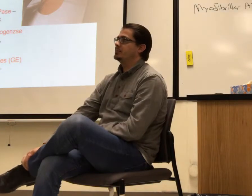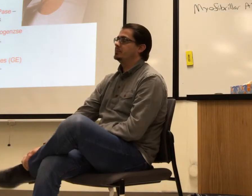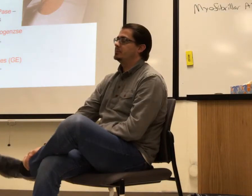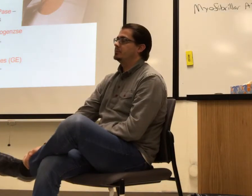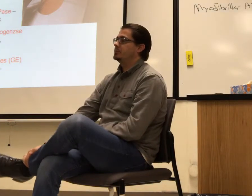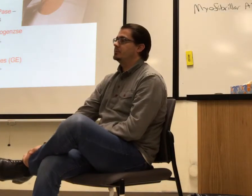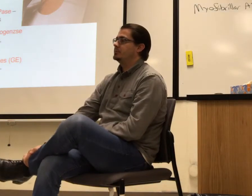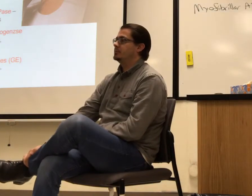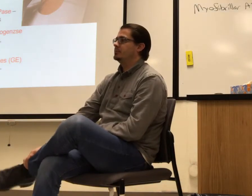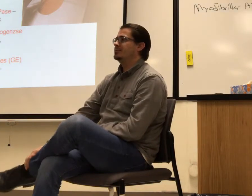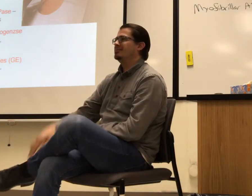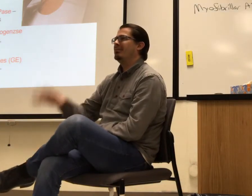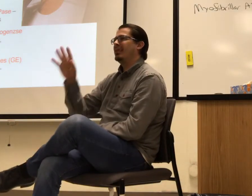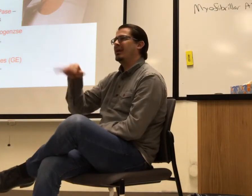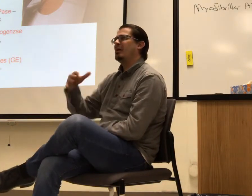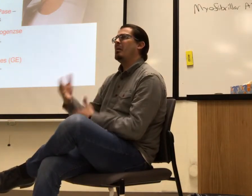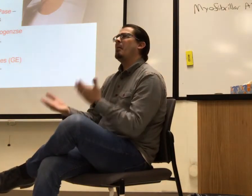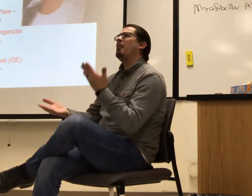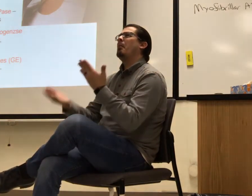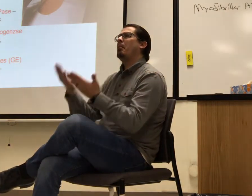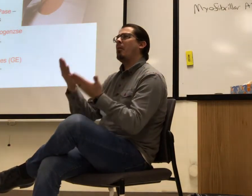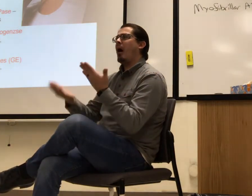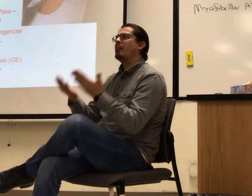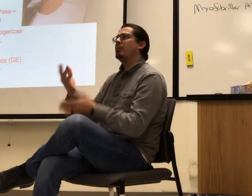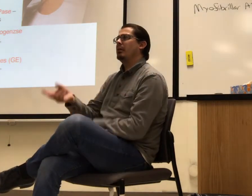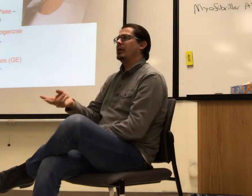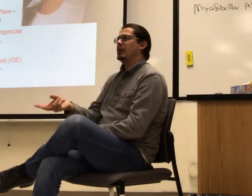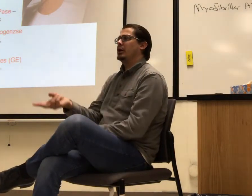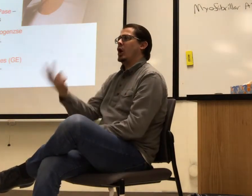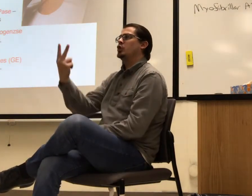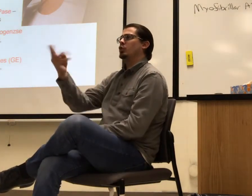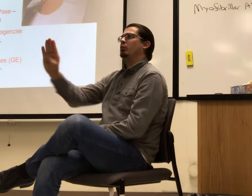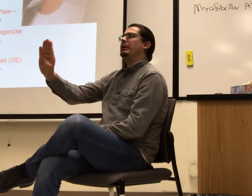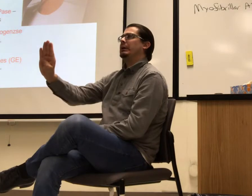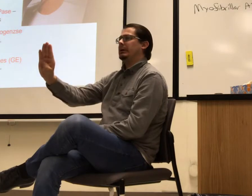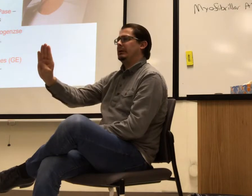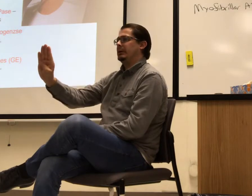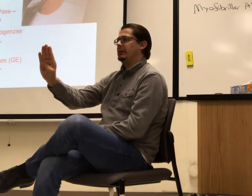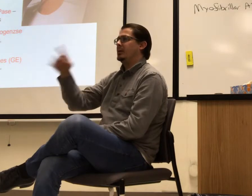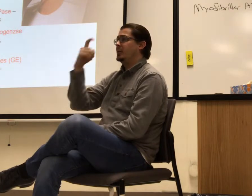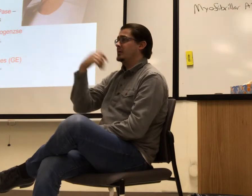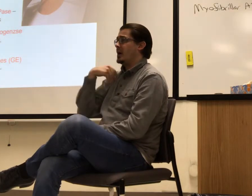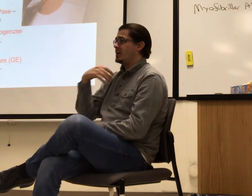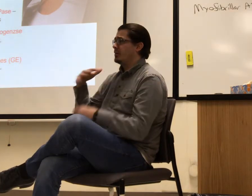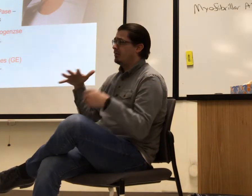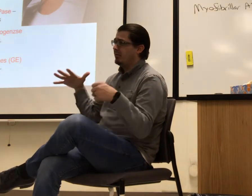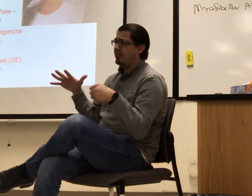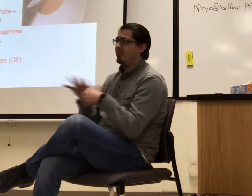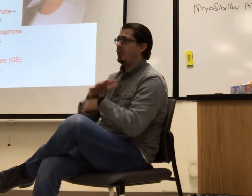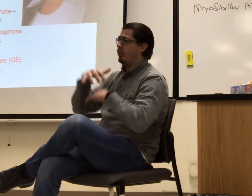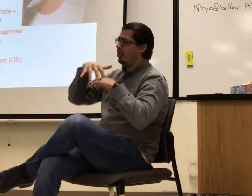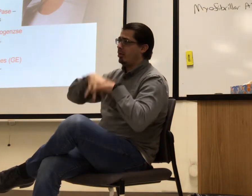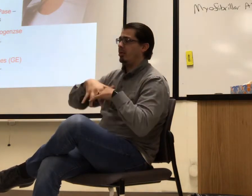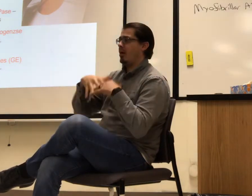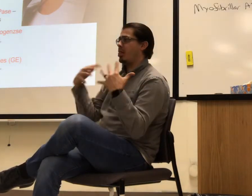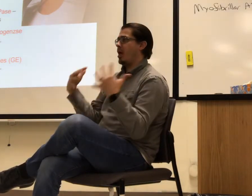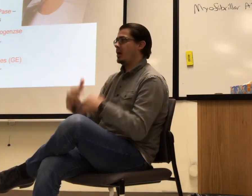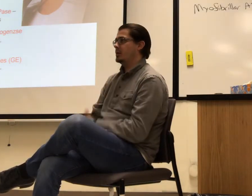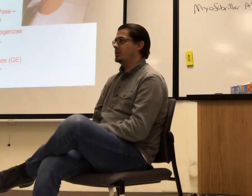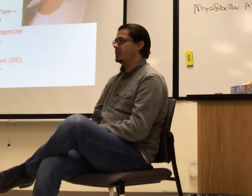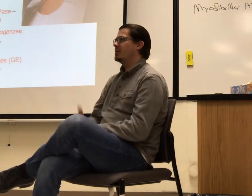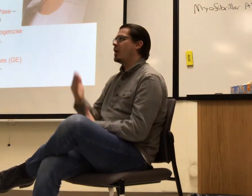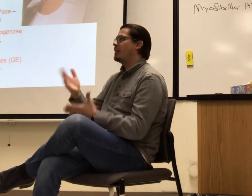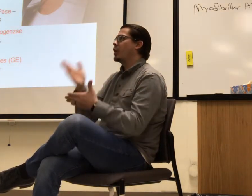it's probably a 2B if it stains dark for. Does that make sense? Because it has a lot of it. And there's probably a